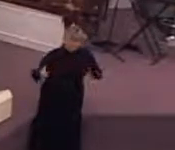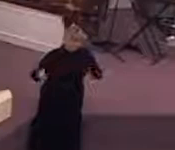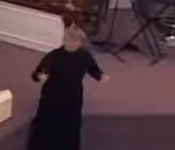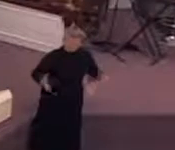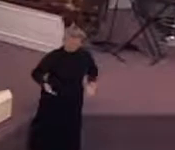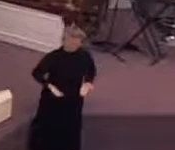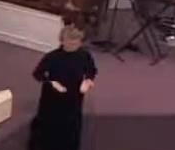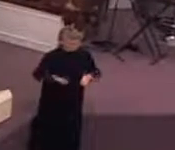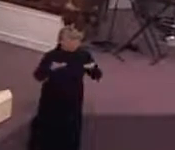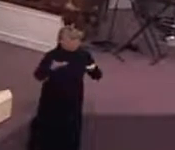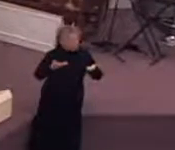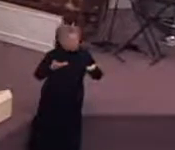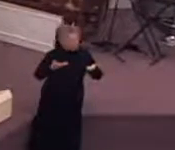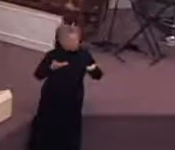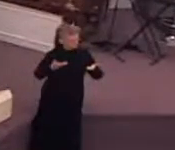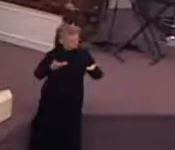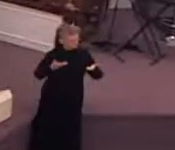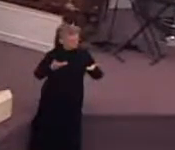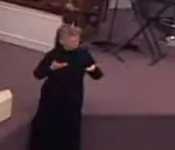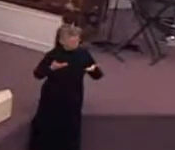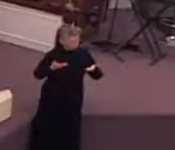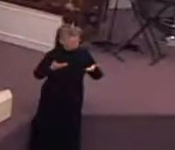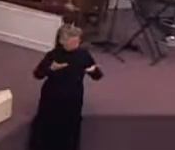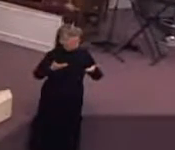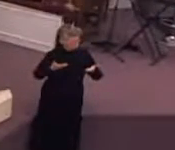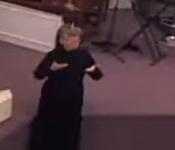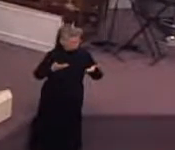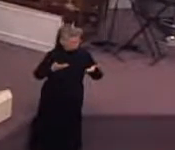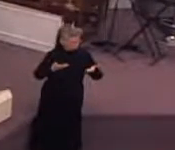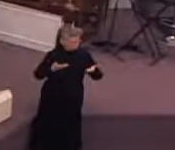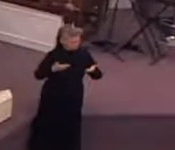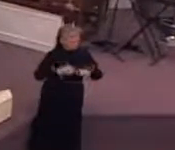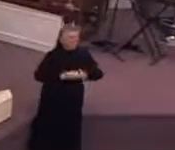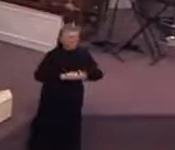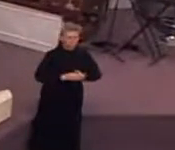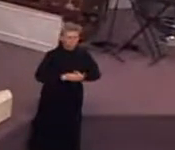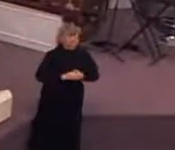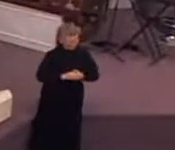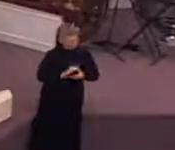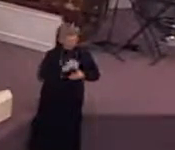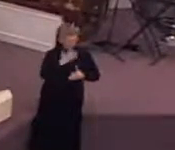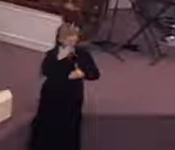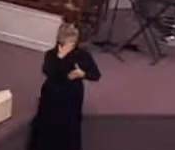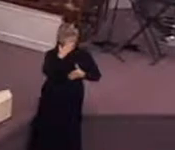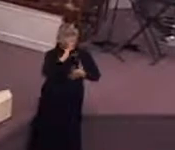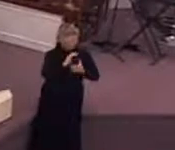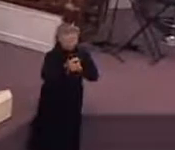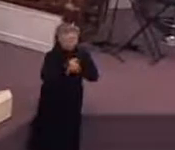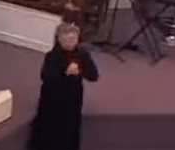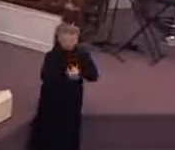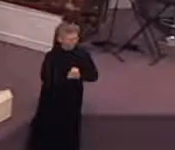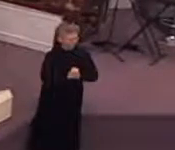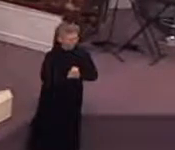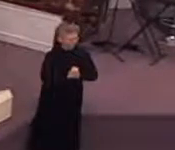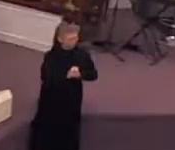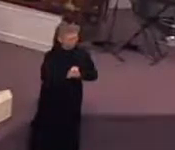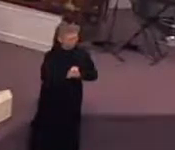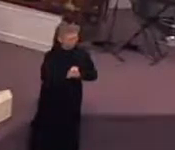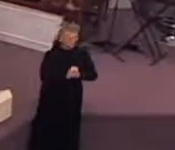It's got to step out. Come on, it's got to stand firm. And you got to fight the good fight of